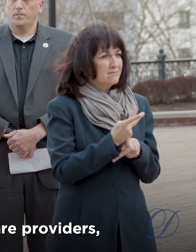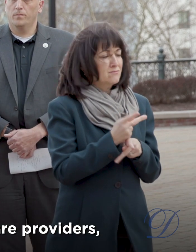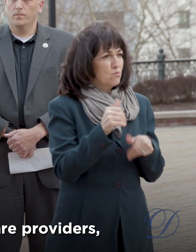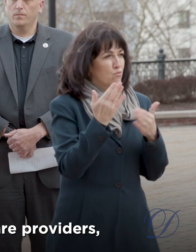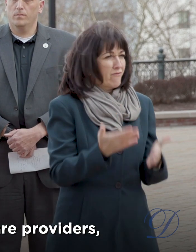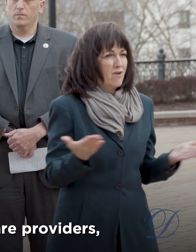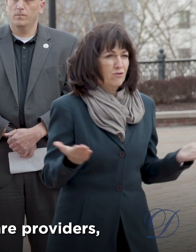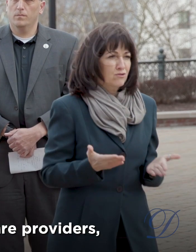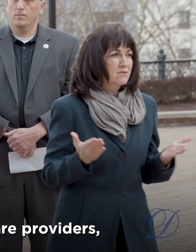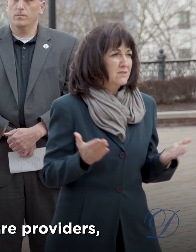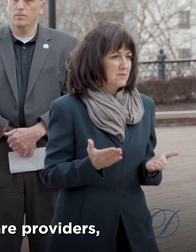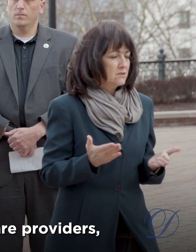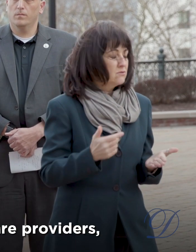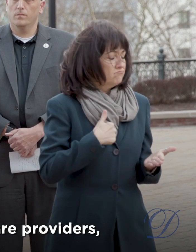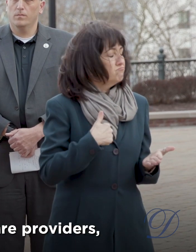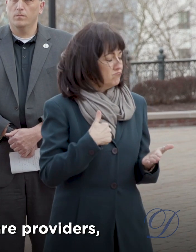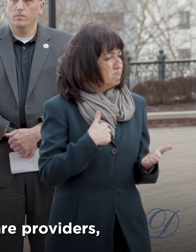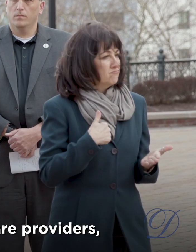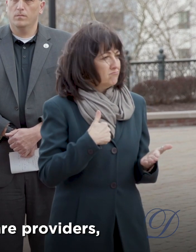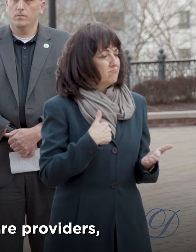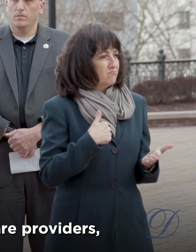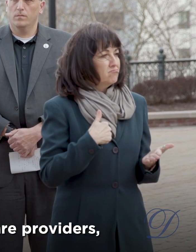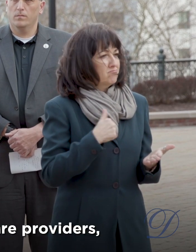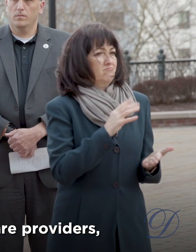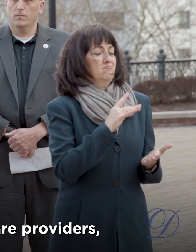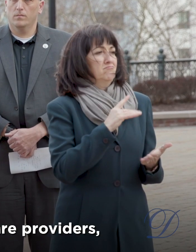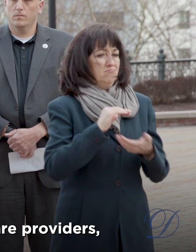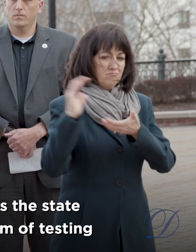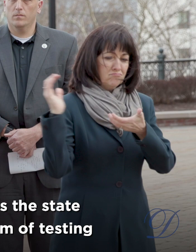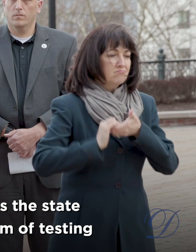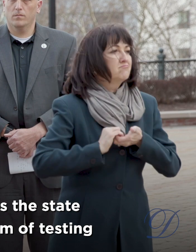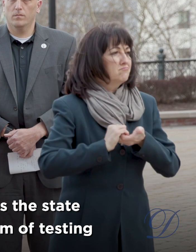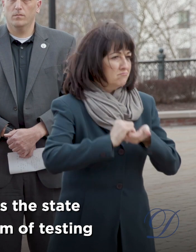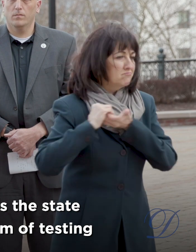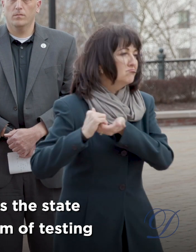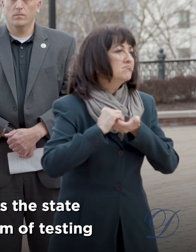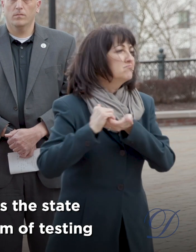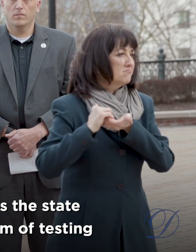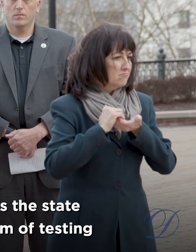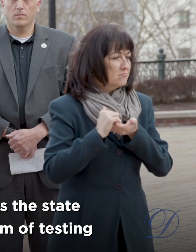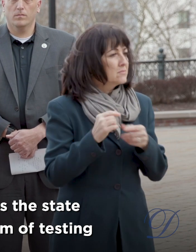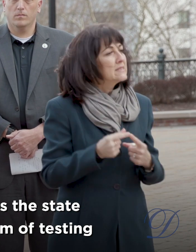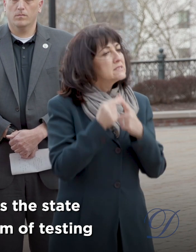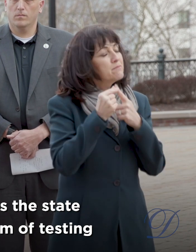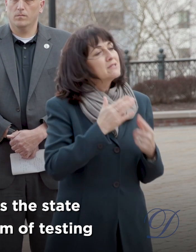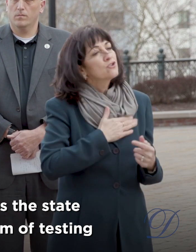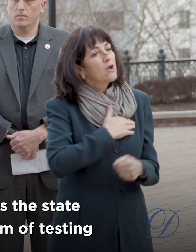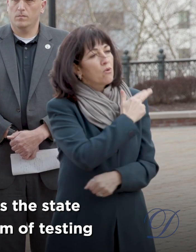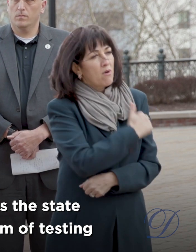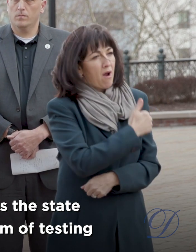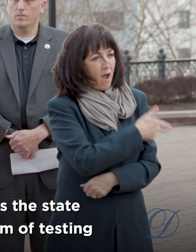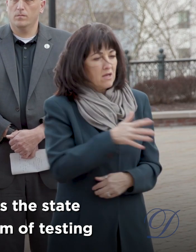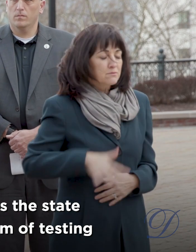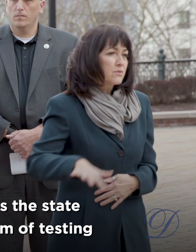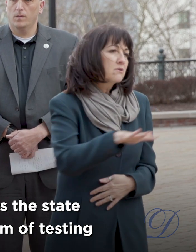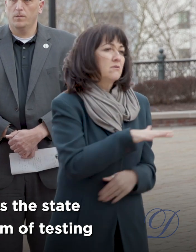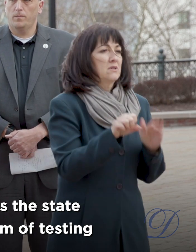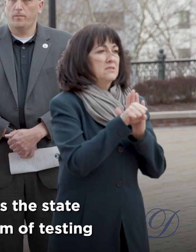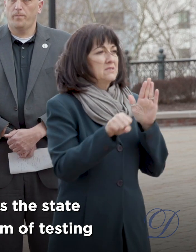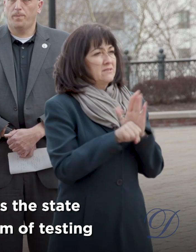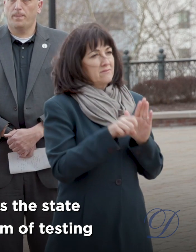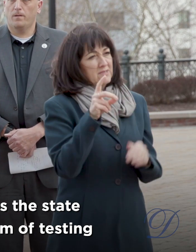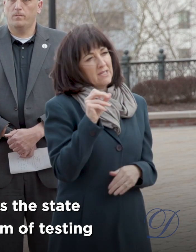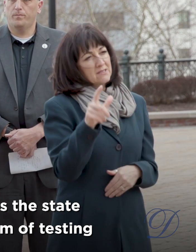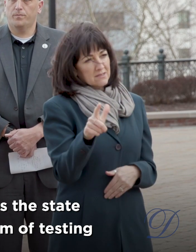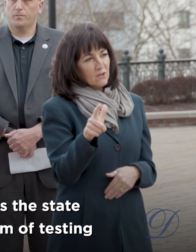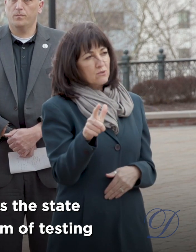excited to be partnering with our healthcare providers, especially our hospitals across the state of Delaware,